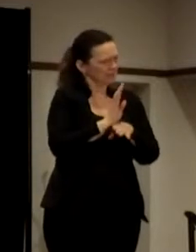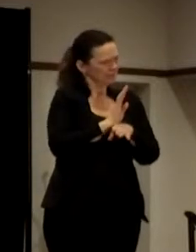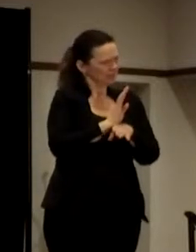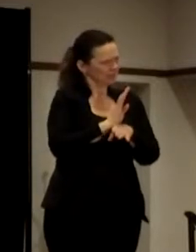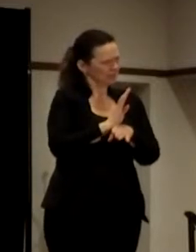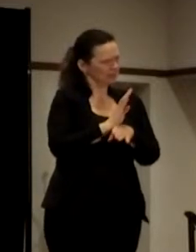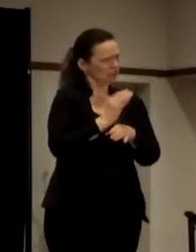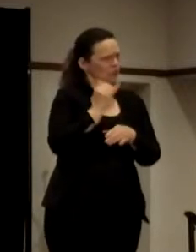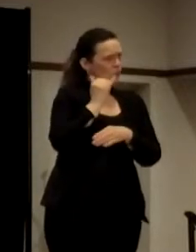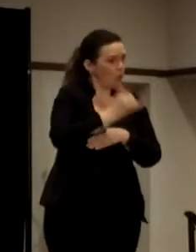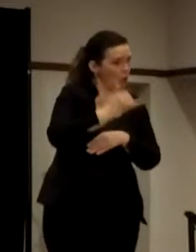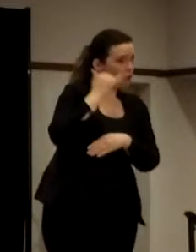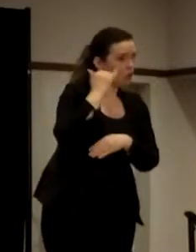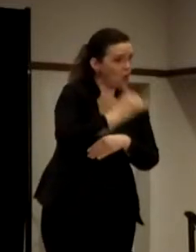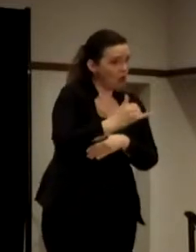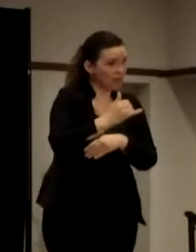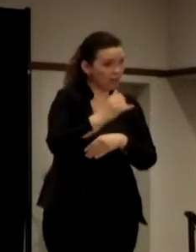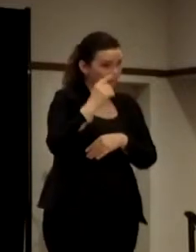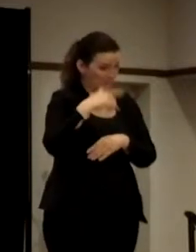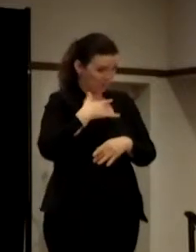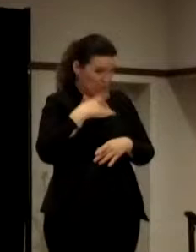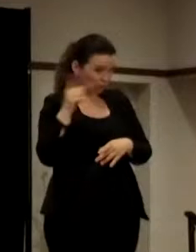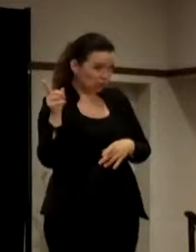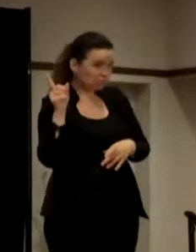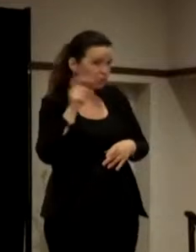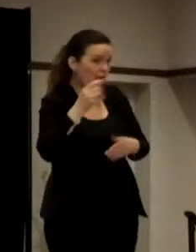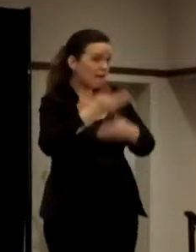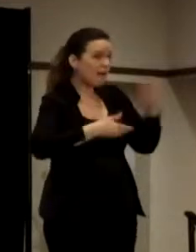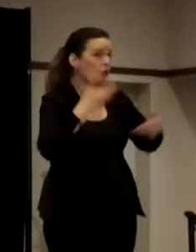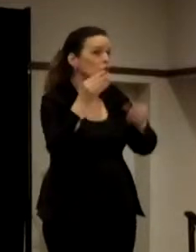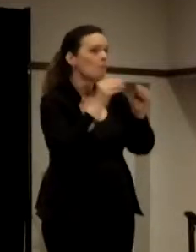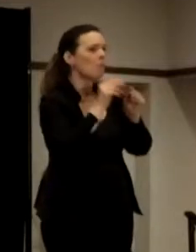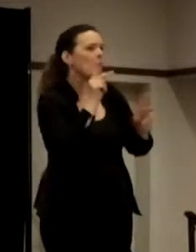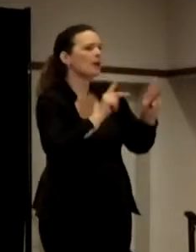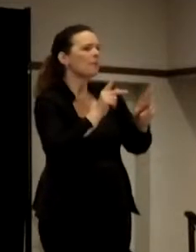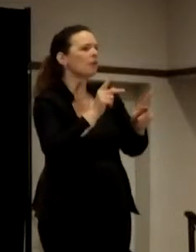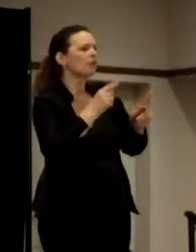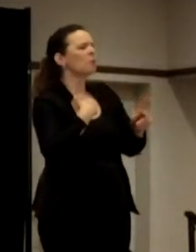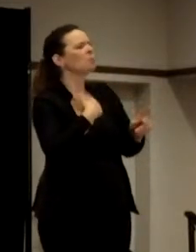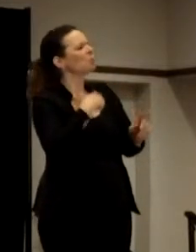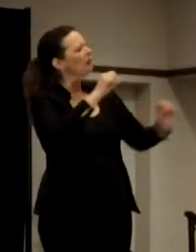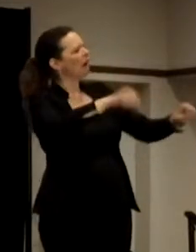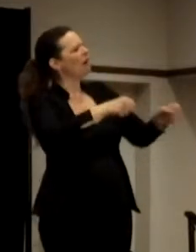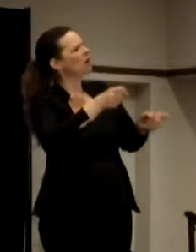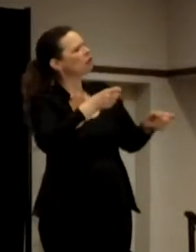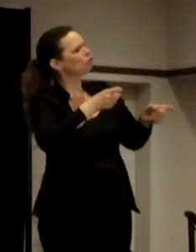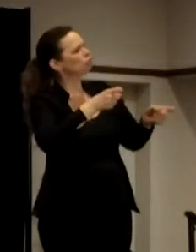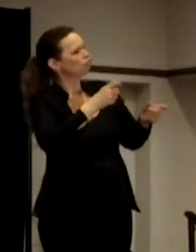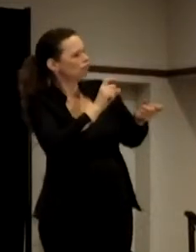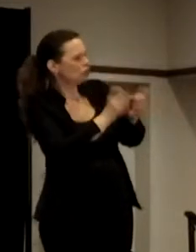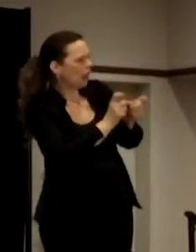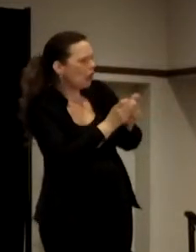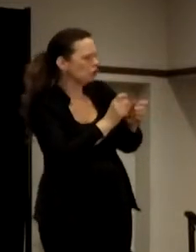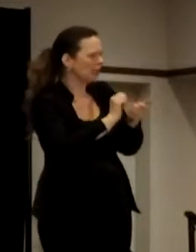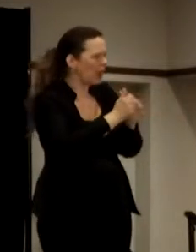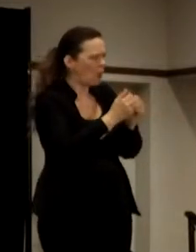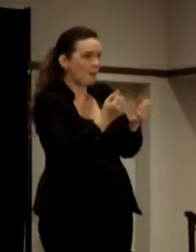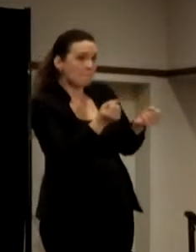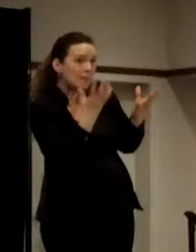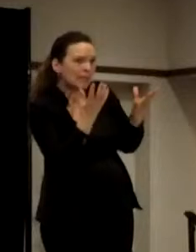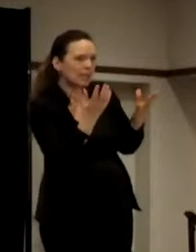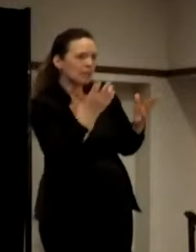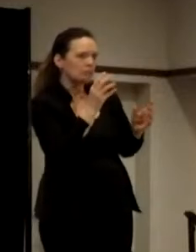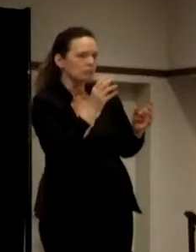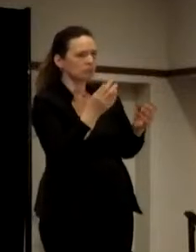people do they think they need to answer the phone? And then we'll adjust. We'll put more people there. So again, we don't know how